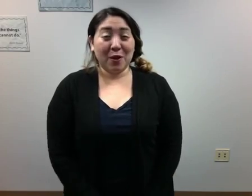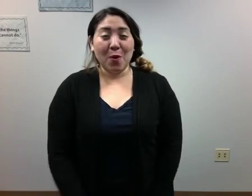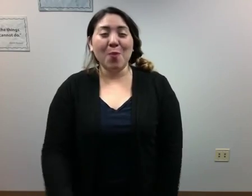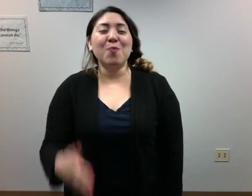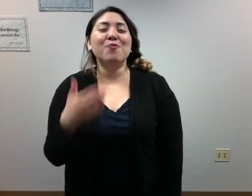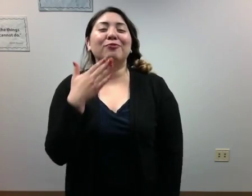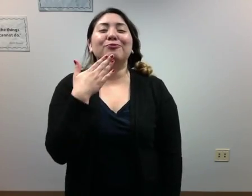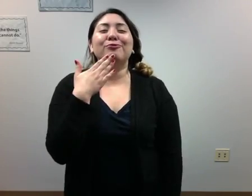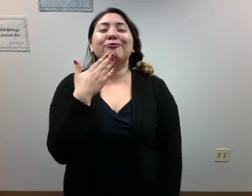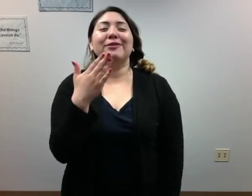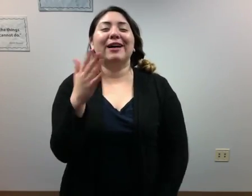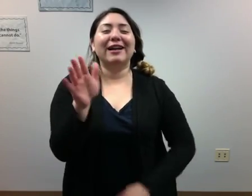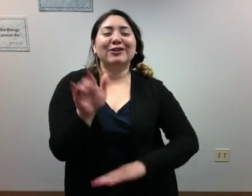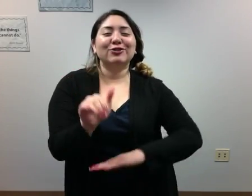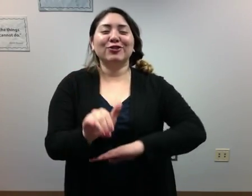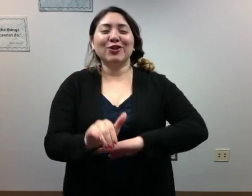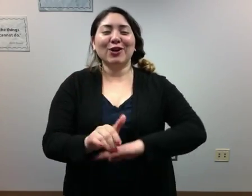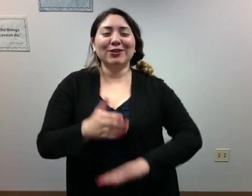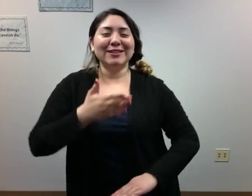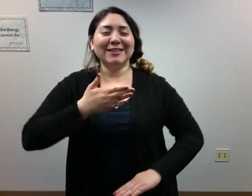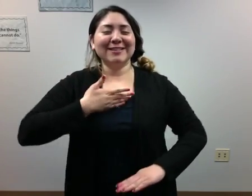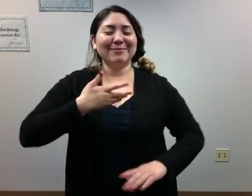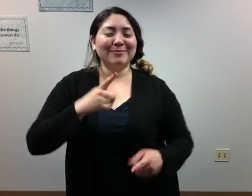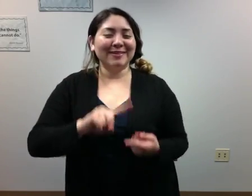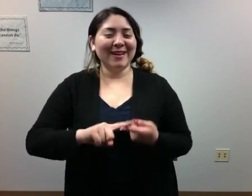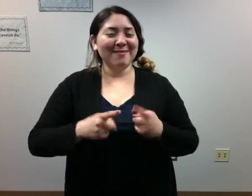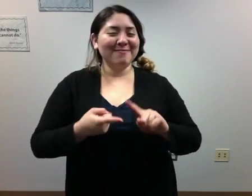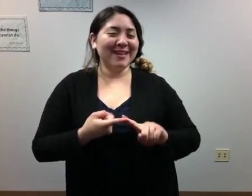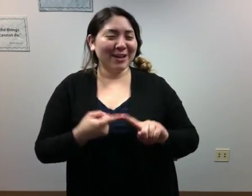Buenas noches, mis amigos.